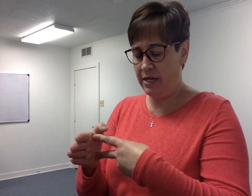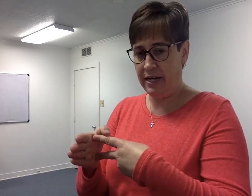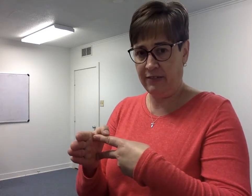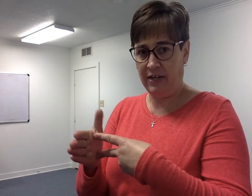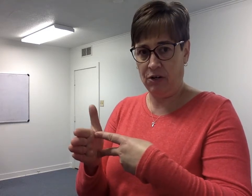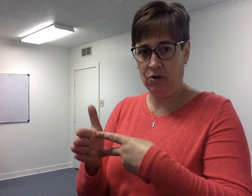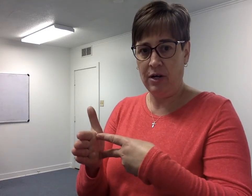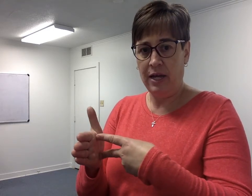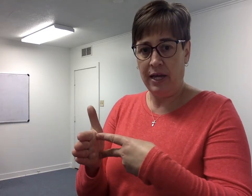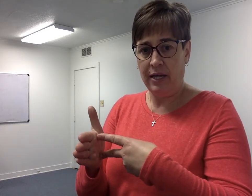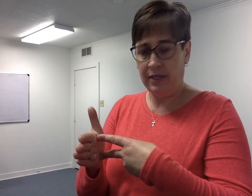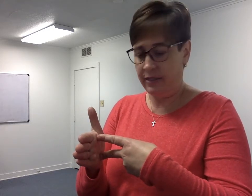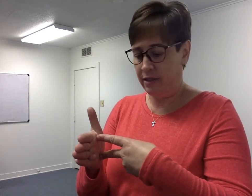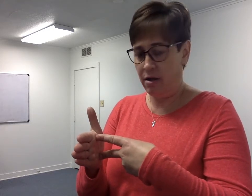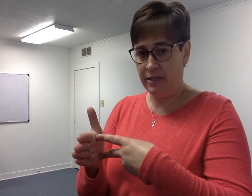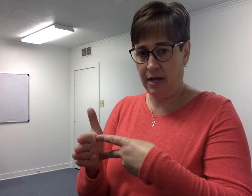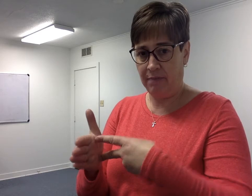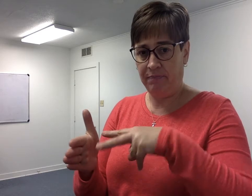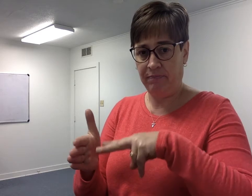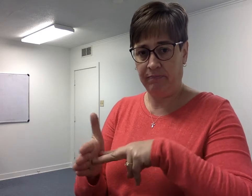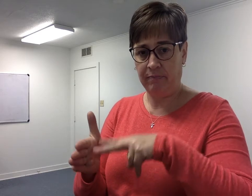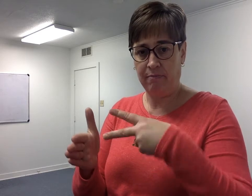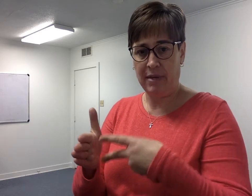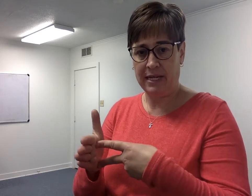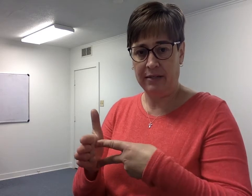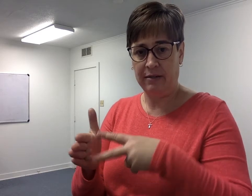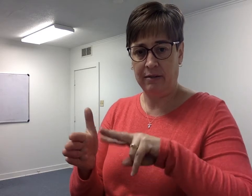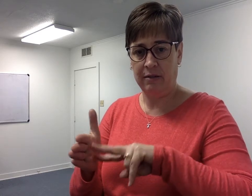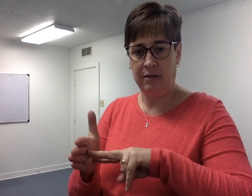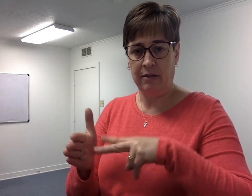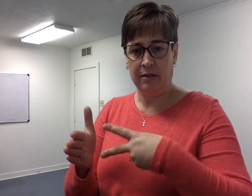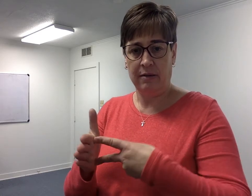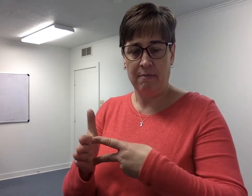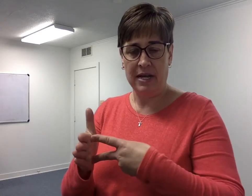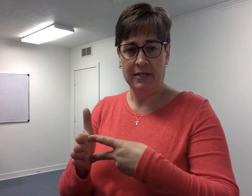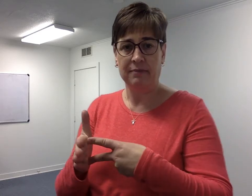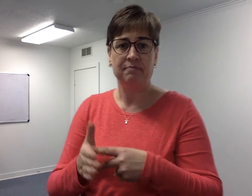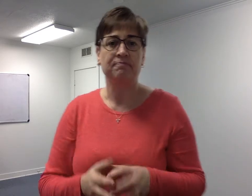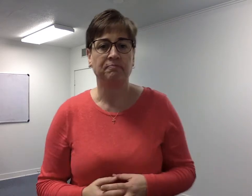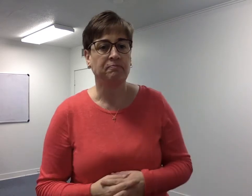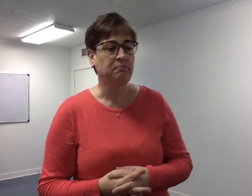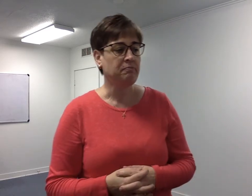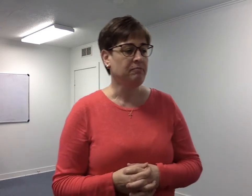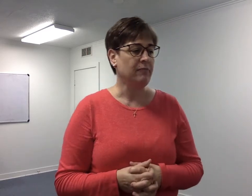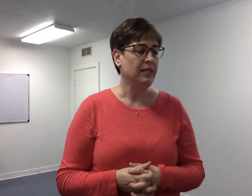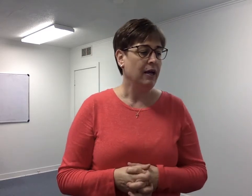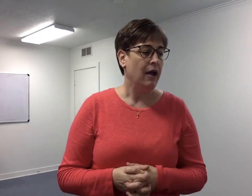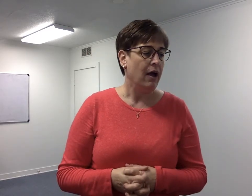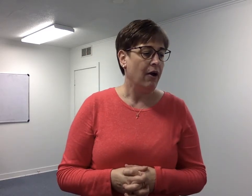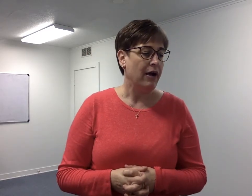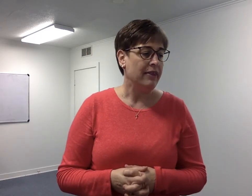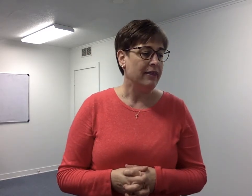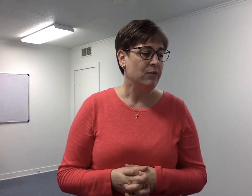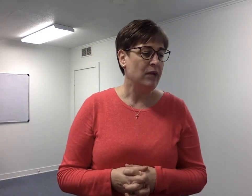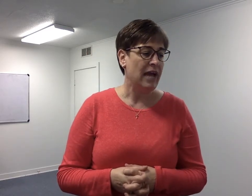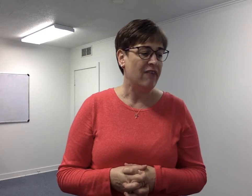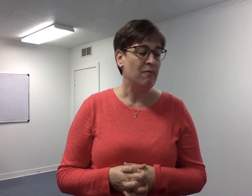index finger is on top. Mean. Mean. All right, then we have